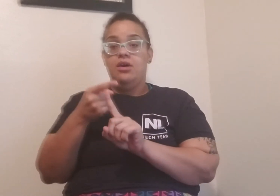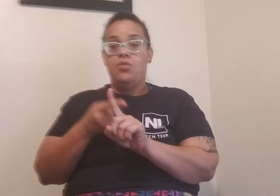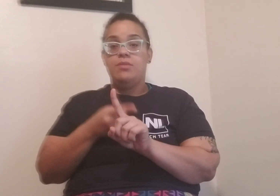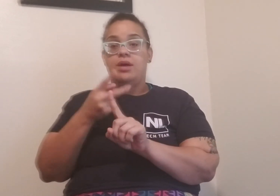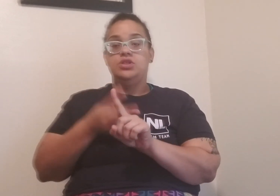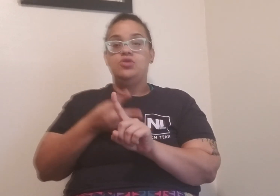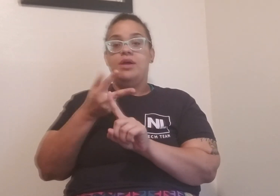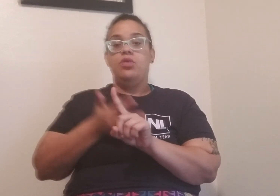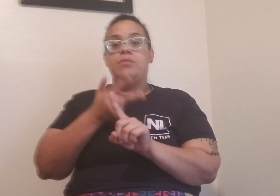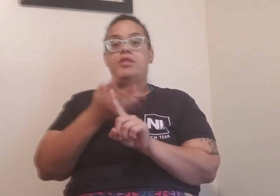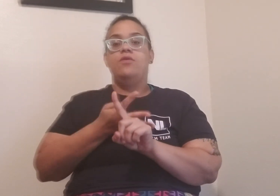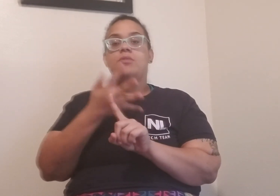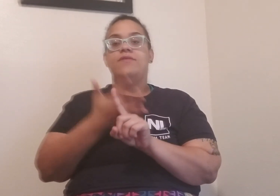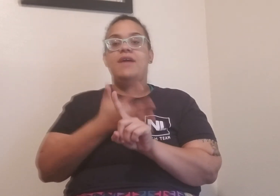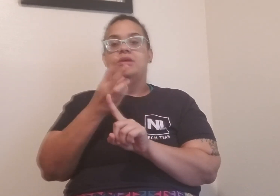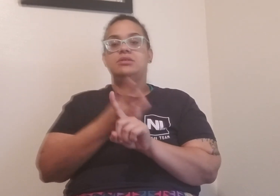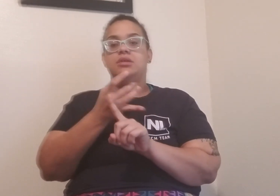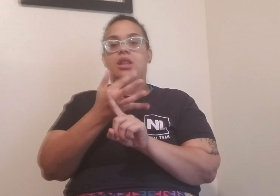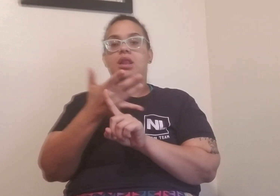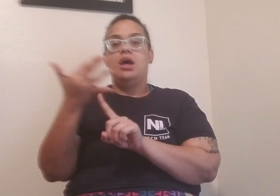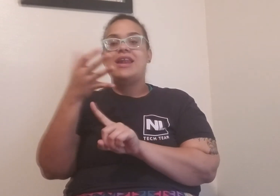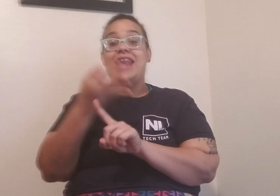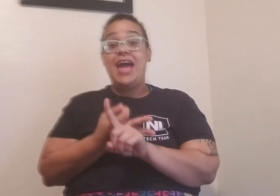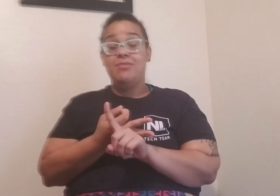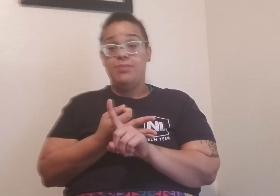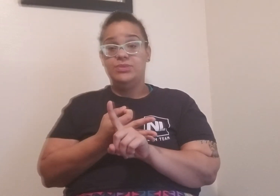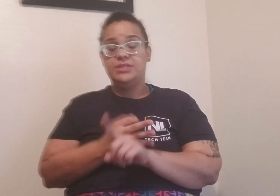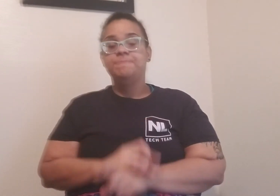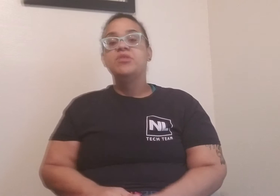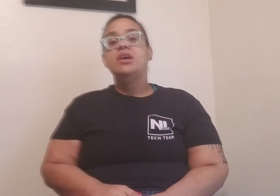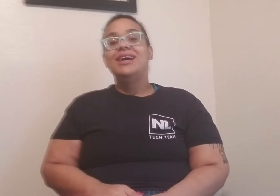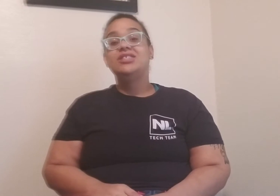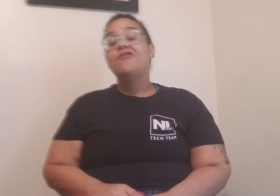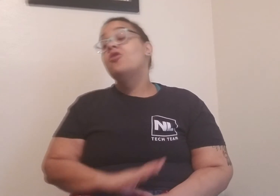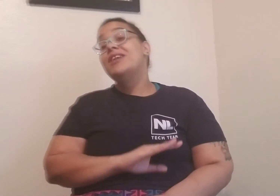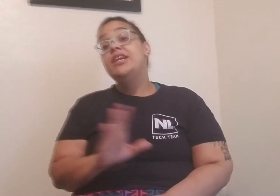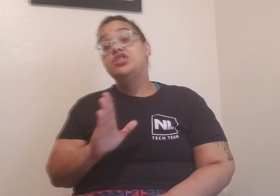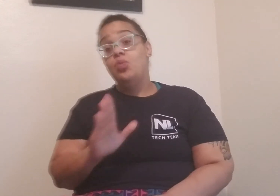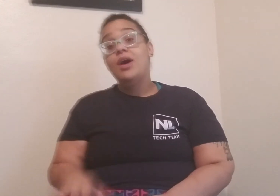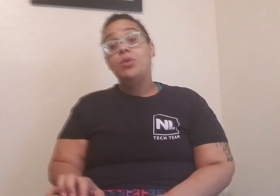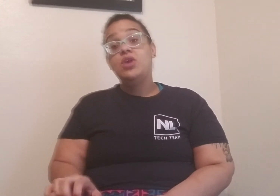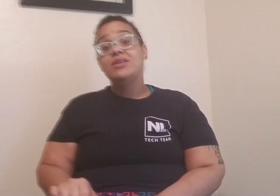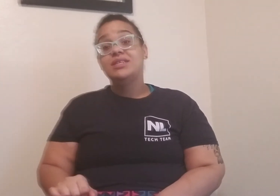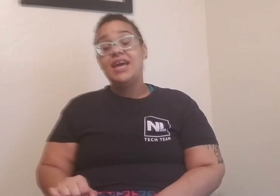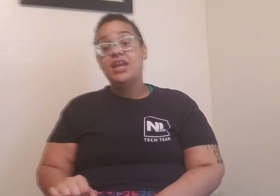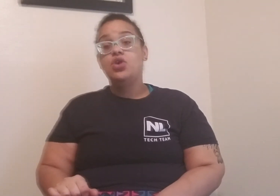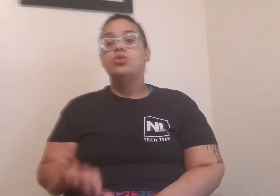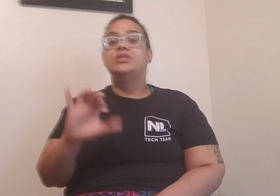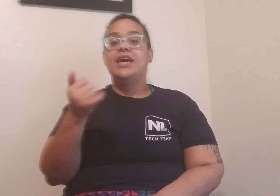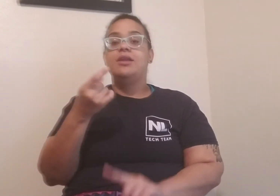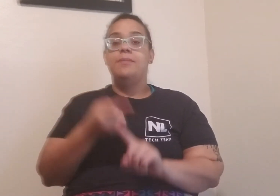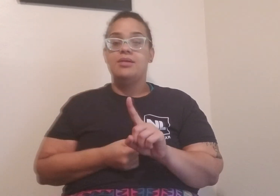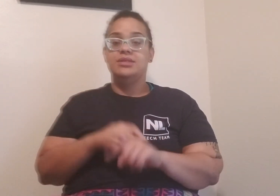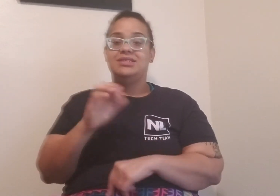1 month, 2 months, 3 months, 4 months, 5 months, 9 months. And so for each one, when you get to 10, you go 10 months,